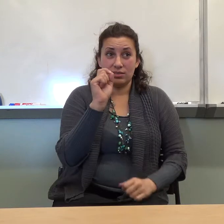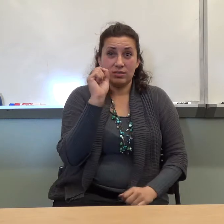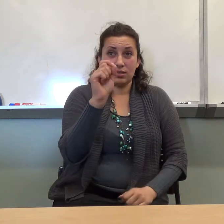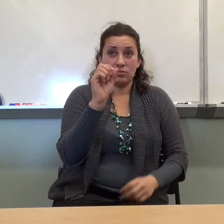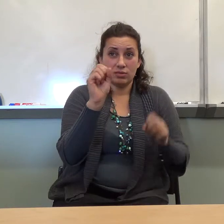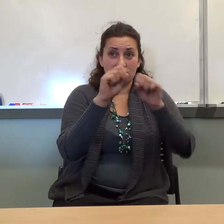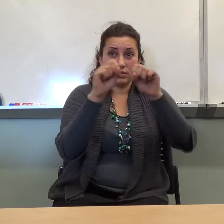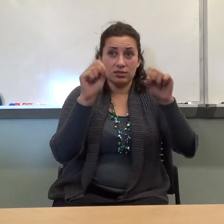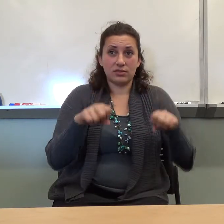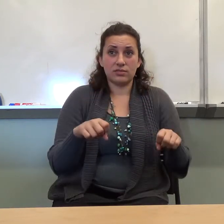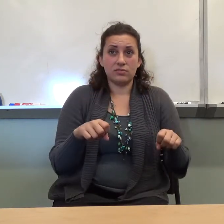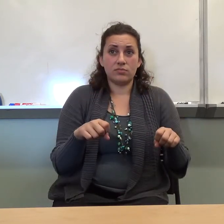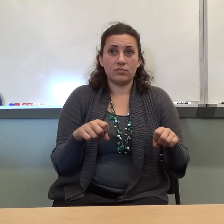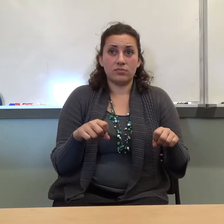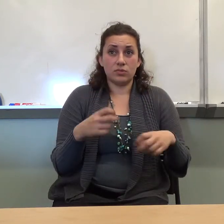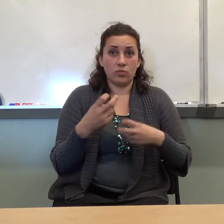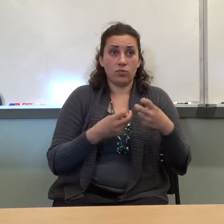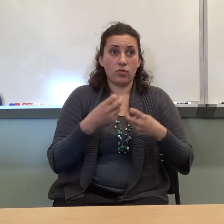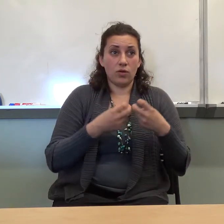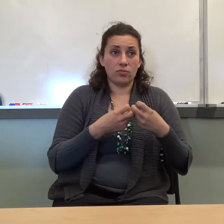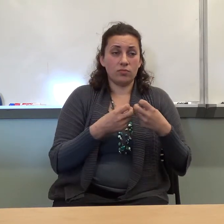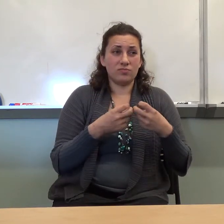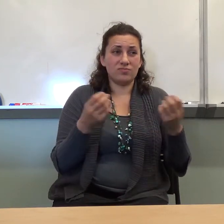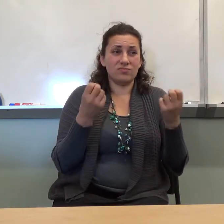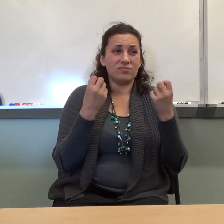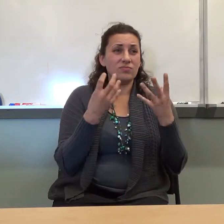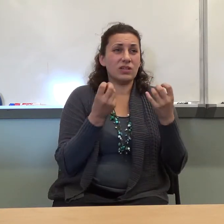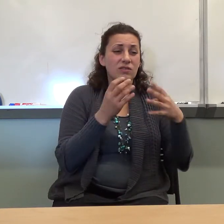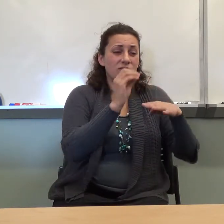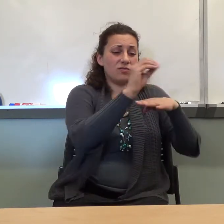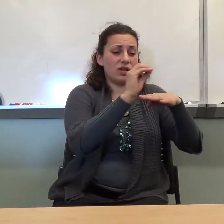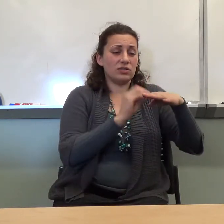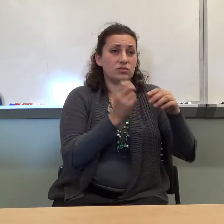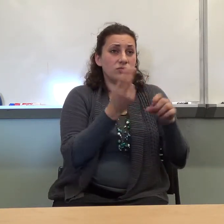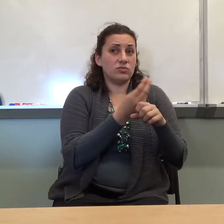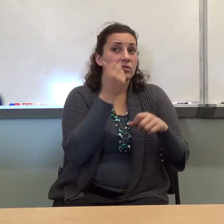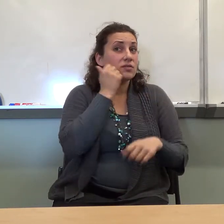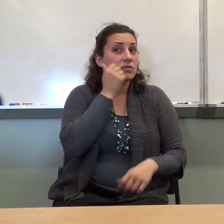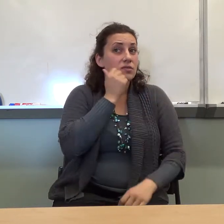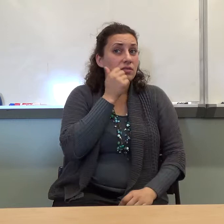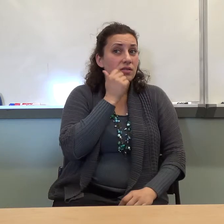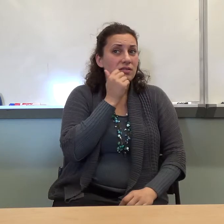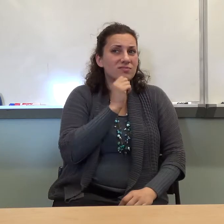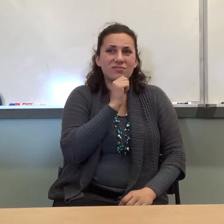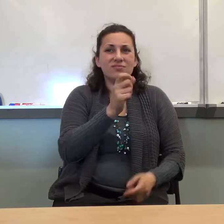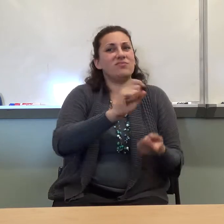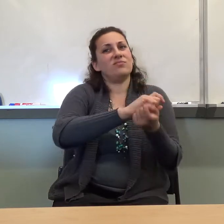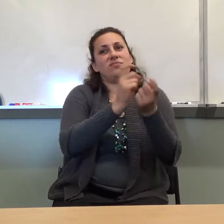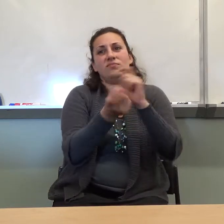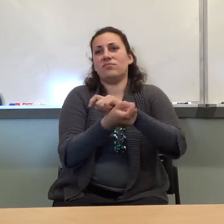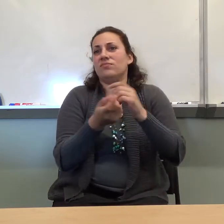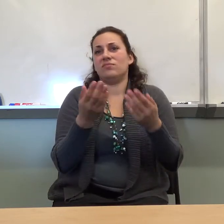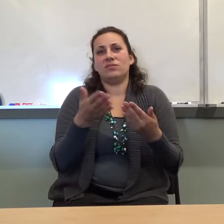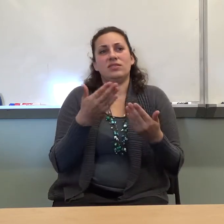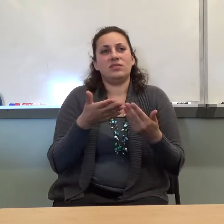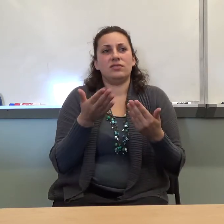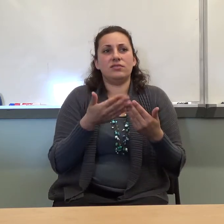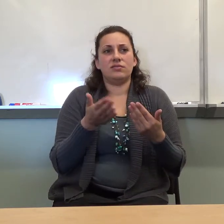is a lot of fractions that we use on a daily basis don't do that. In other words, take something